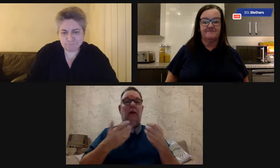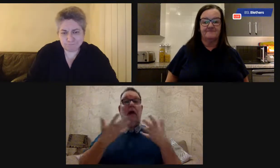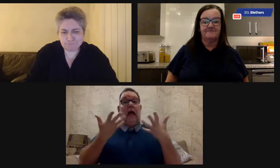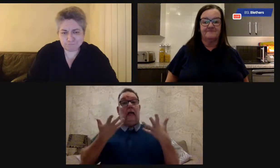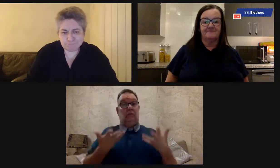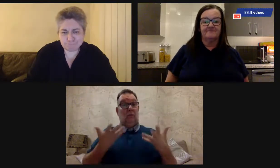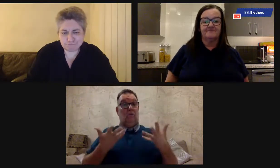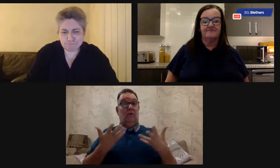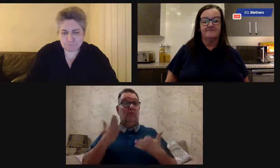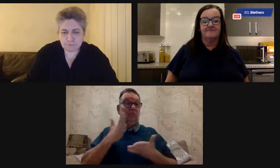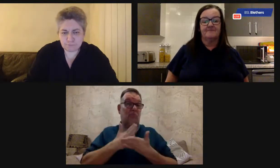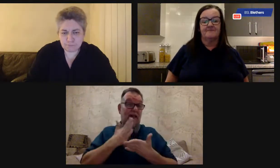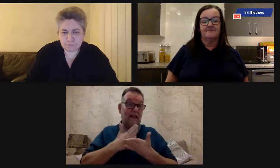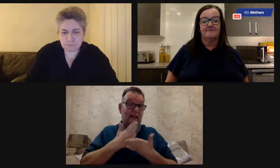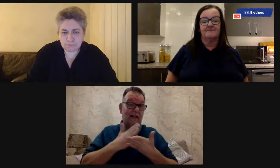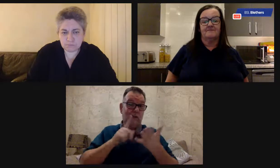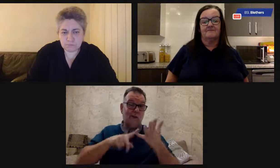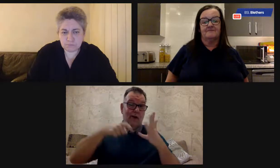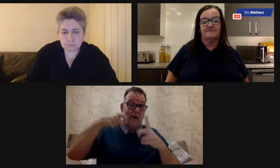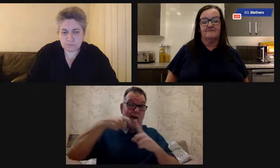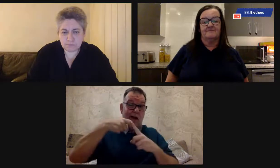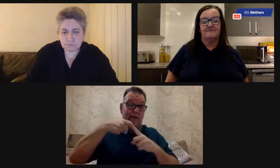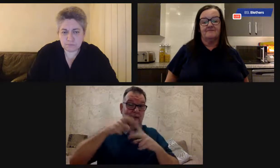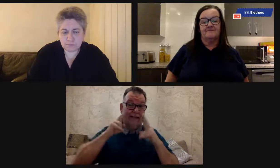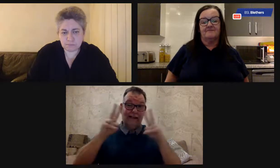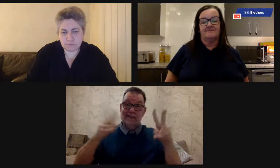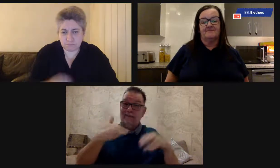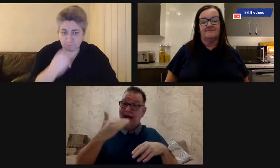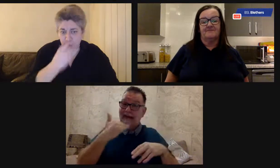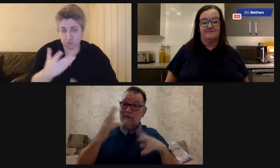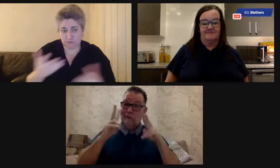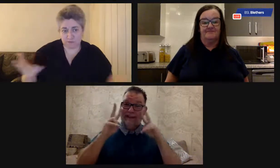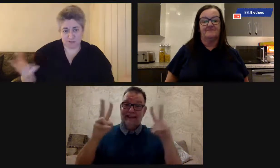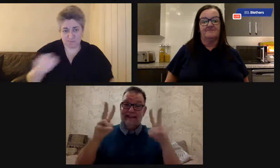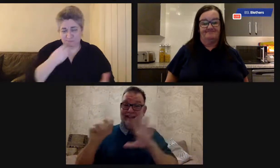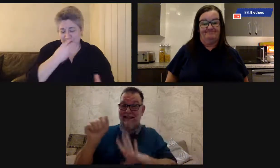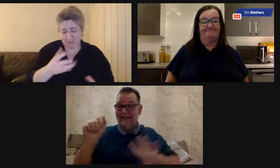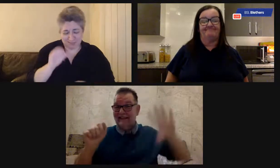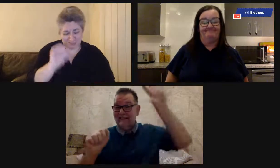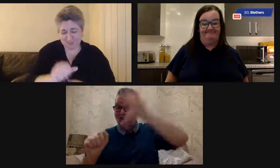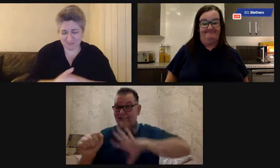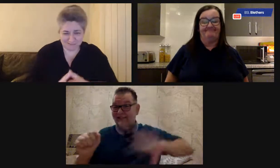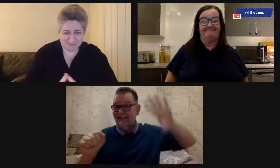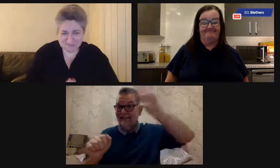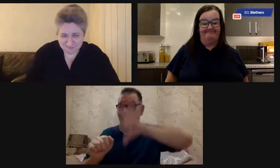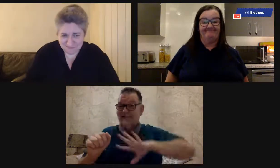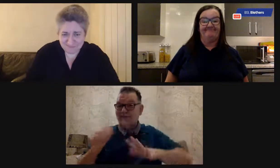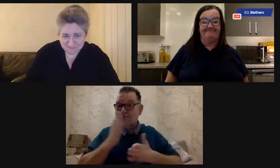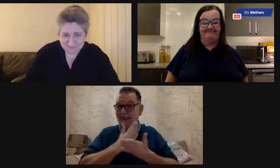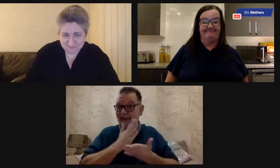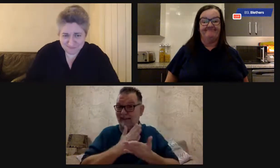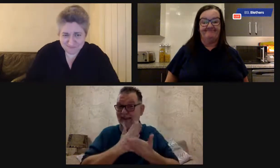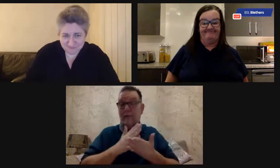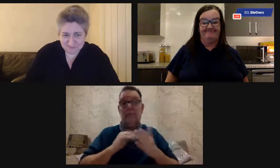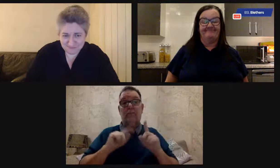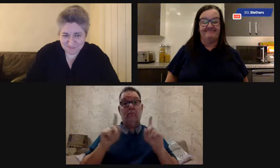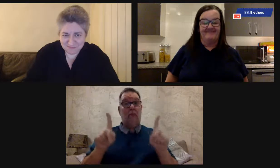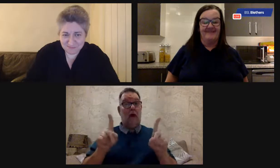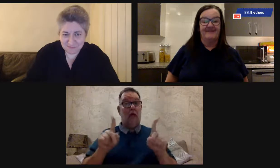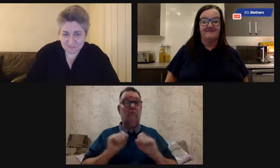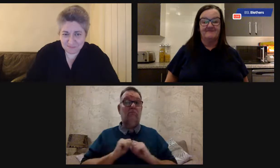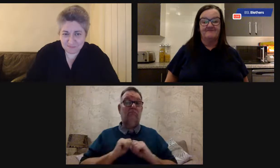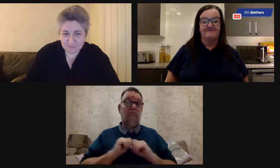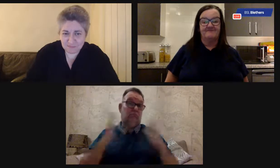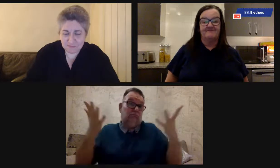in planes and things like that, the insurance might be really sky high. The UK is such a massive place for